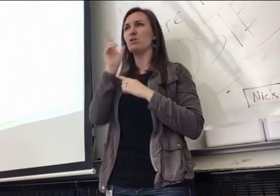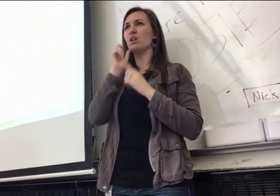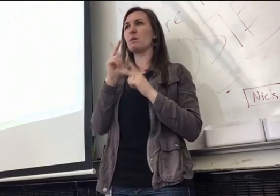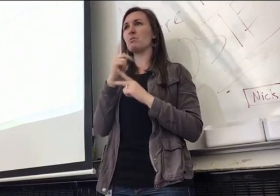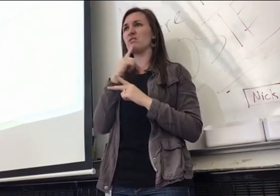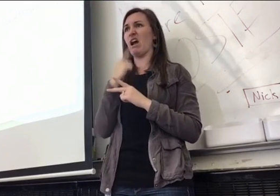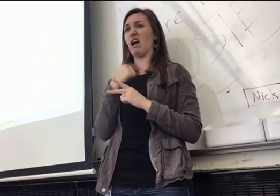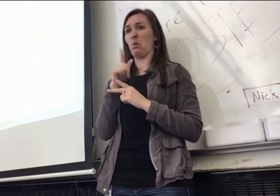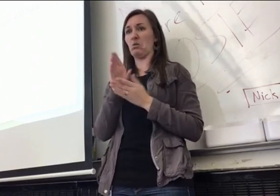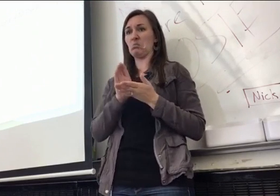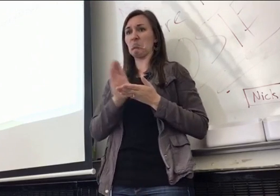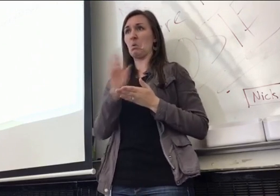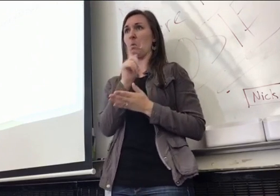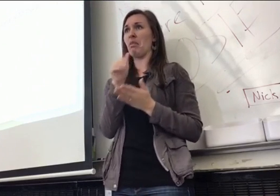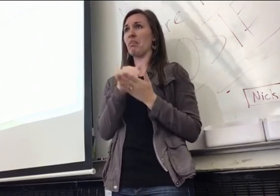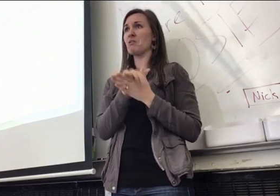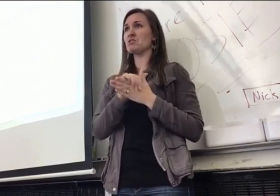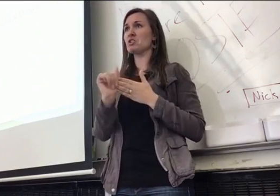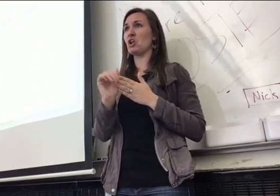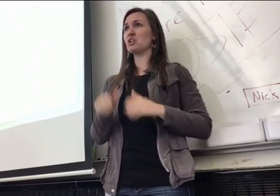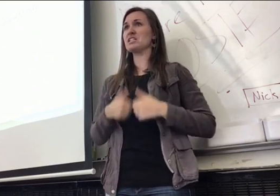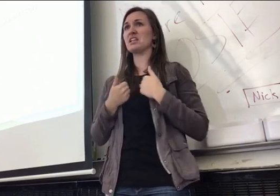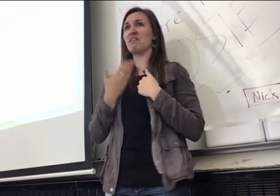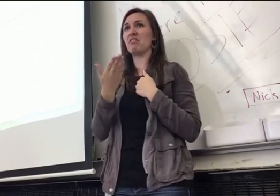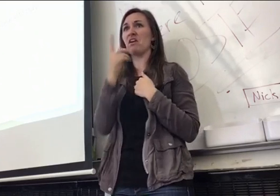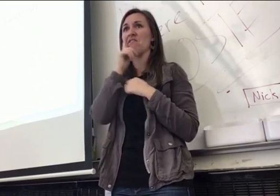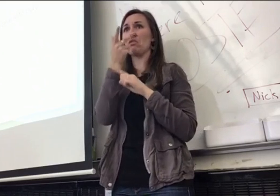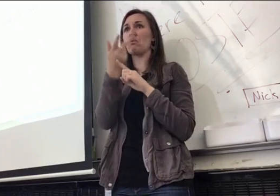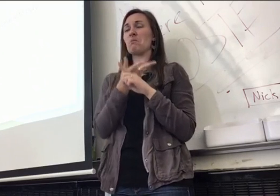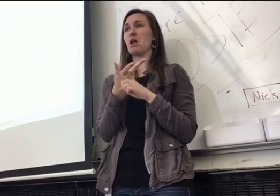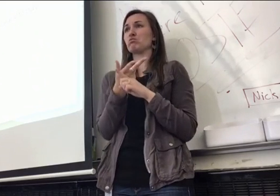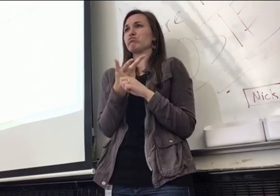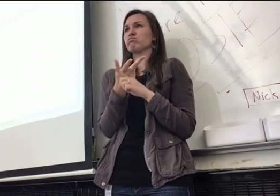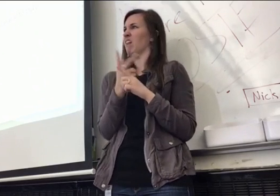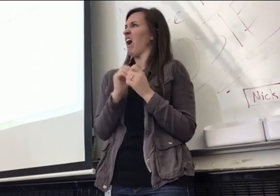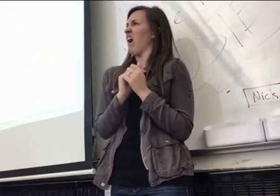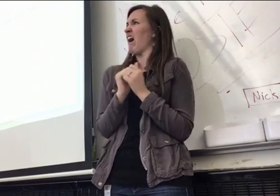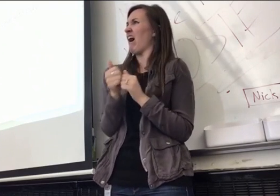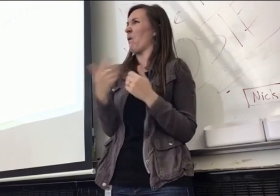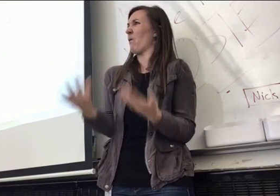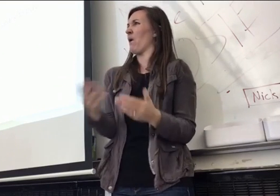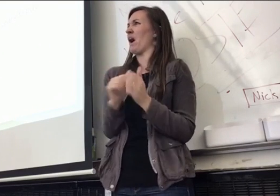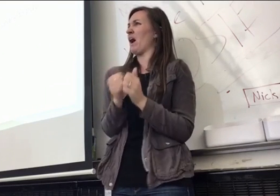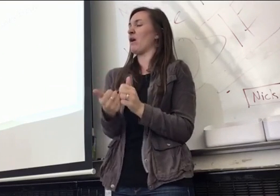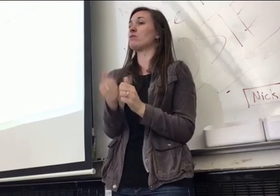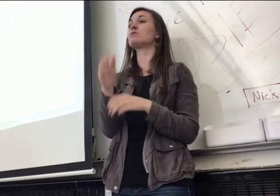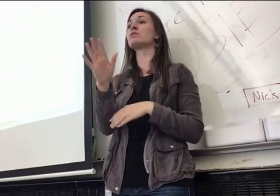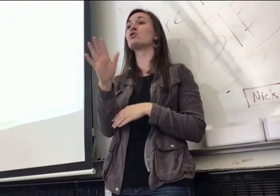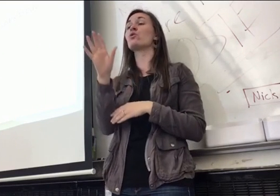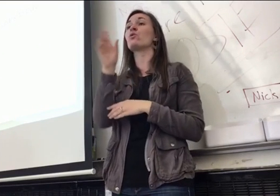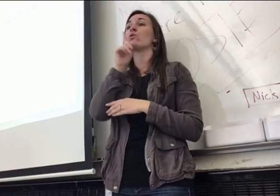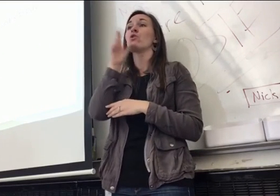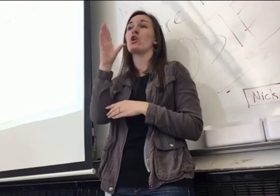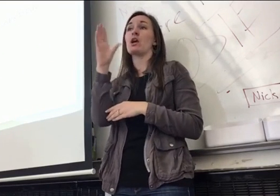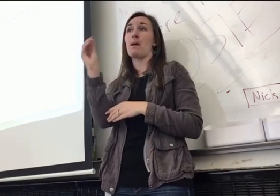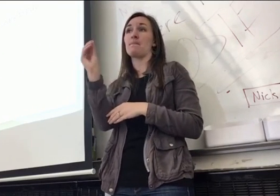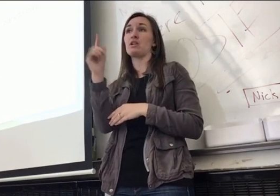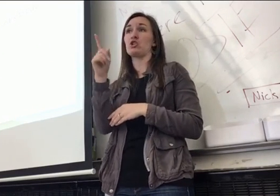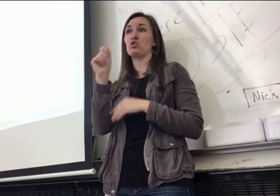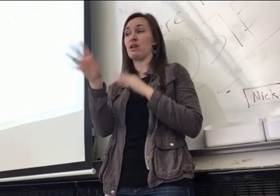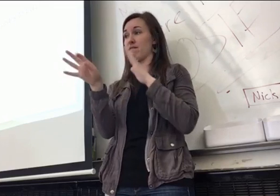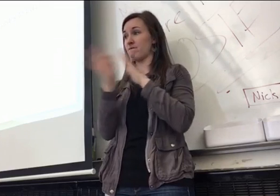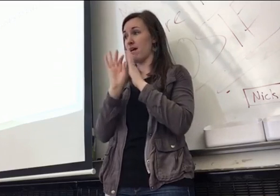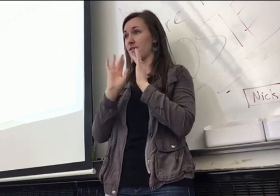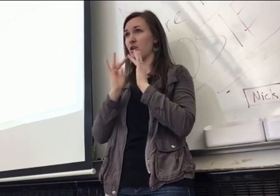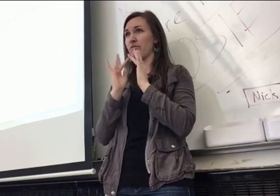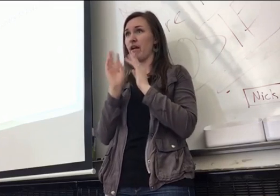spent $1,000 living in Europe for 3 months or whatever it could be. You say, how do you do that? Well, there's companies that you can find online,